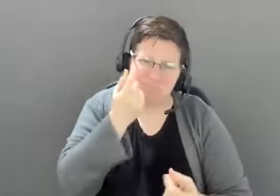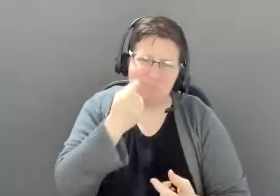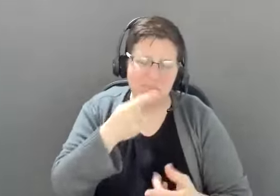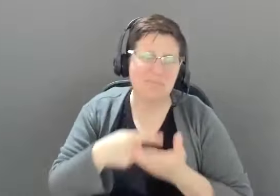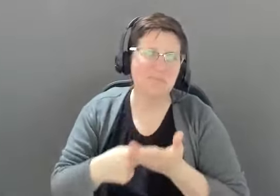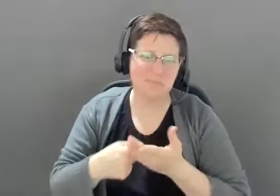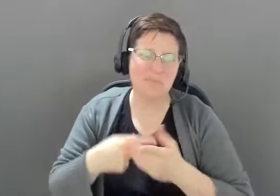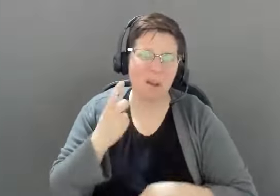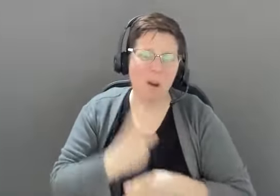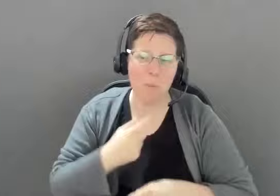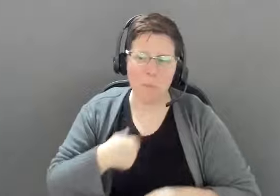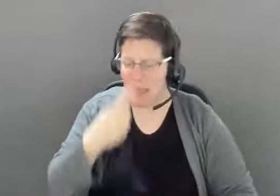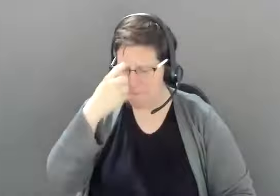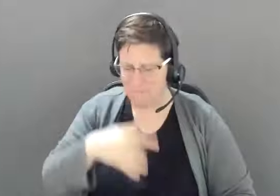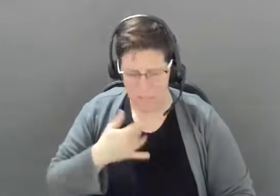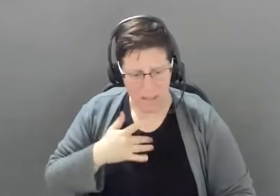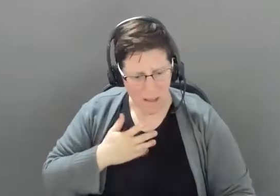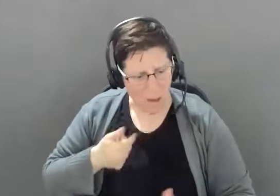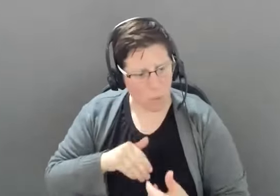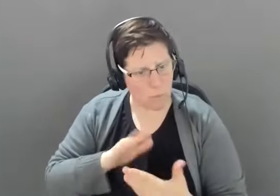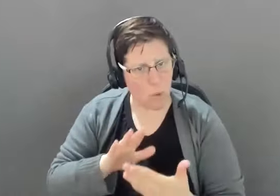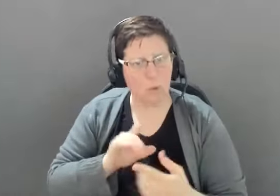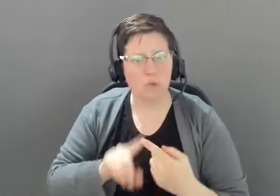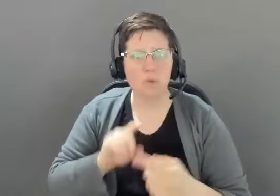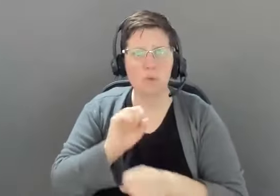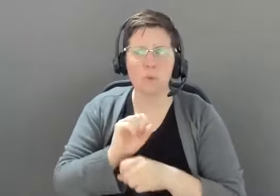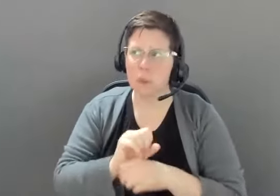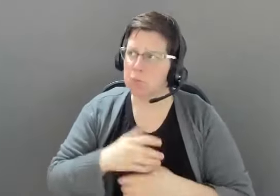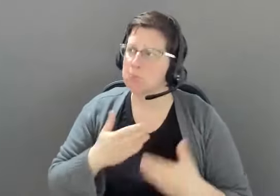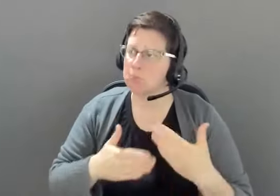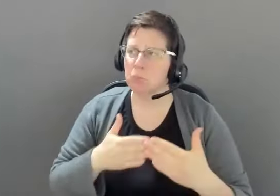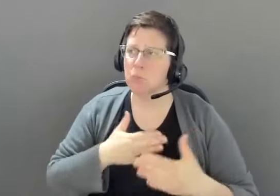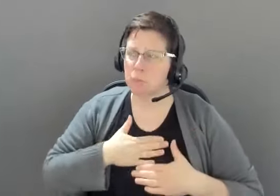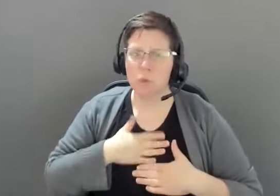we approached the work in a way with, that was goal and